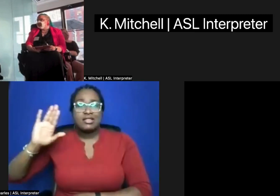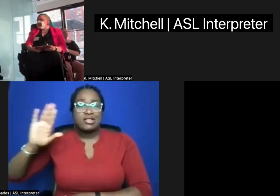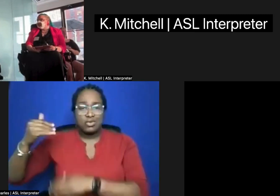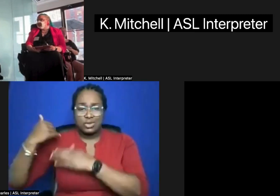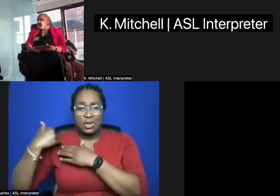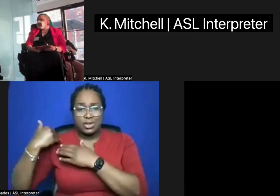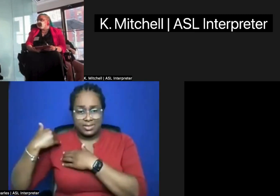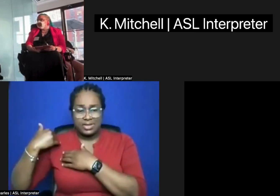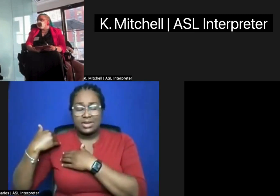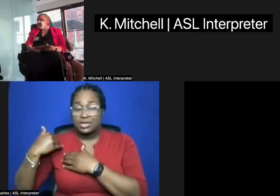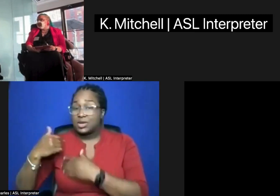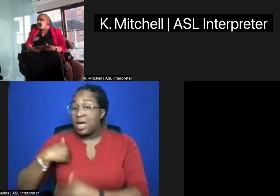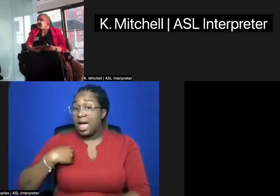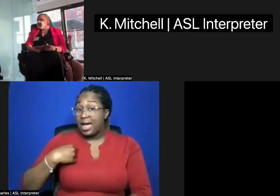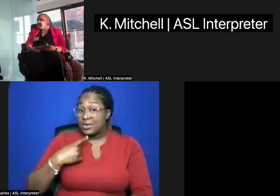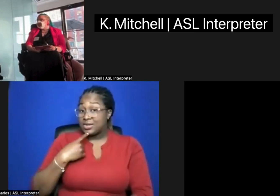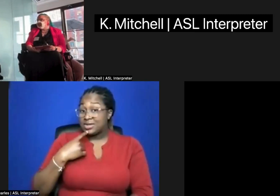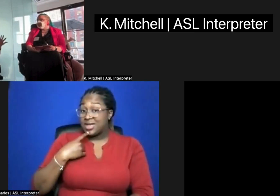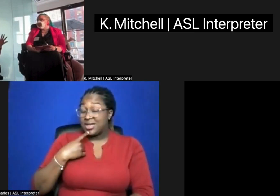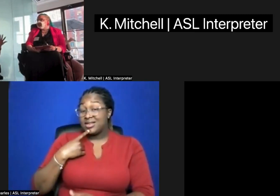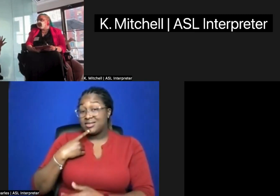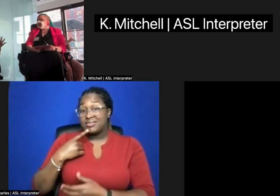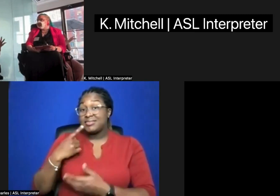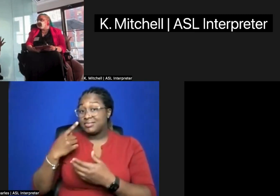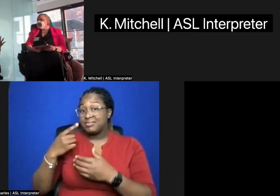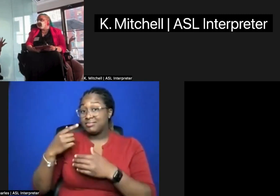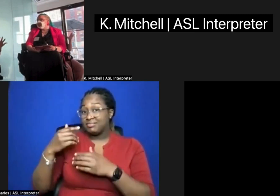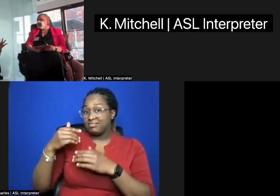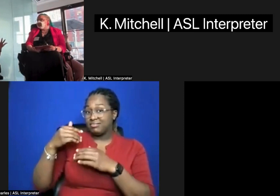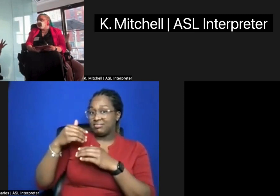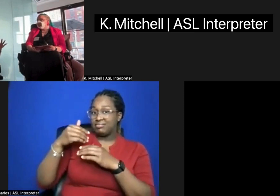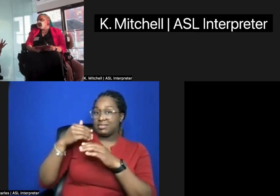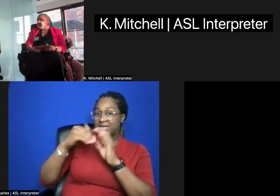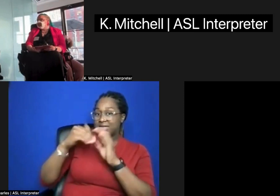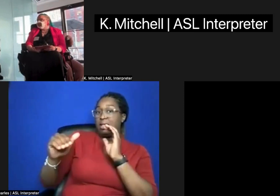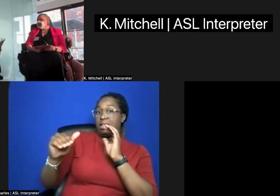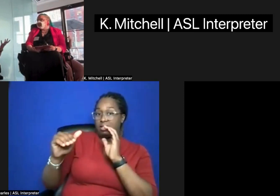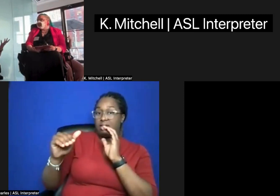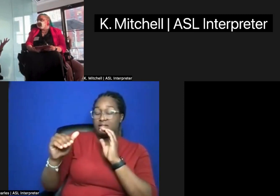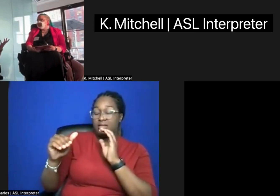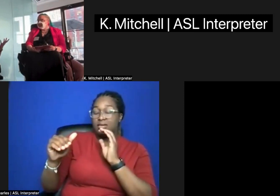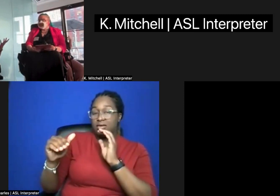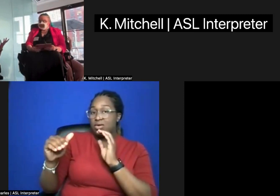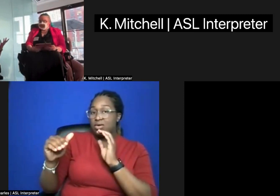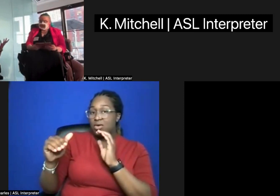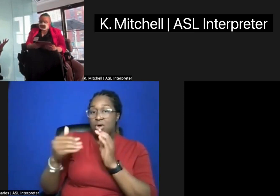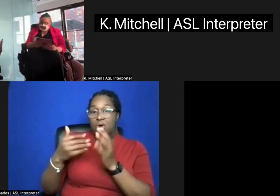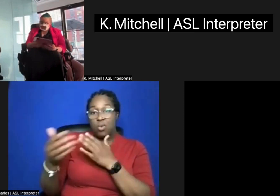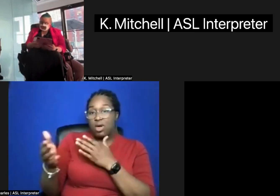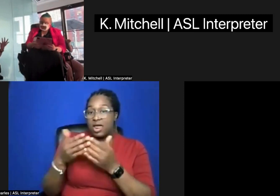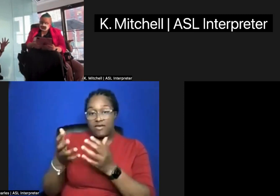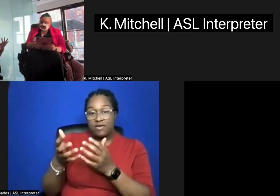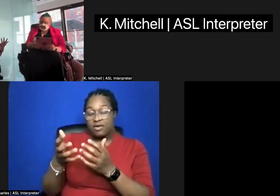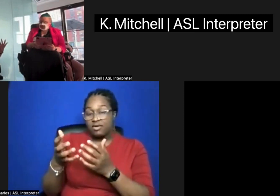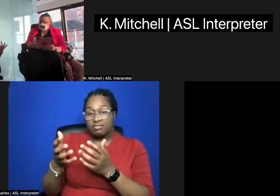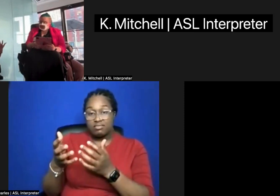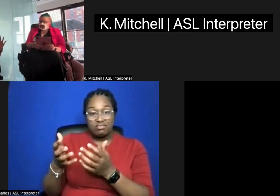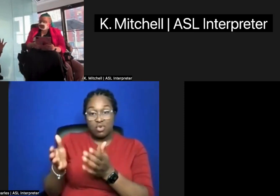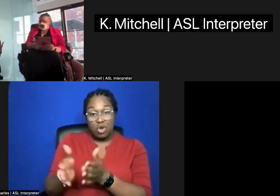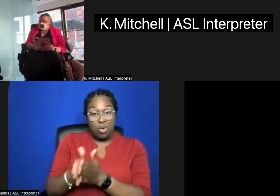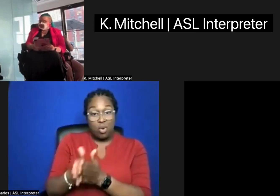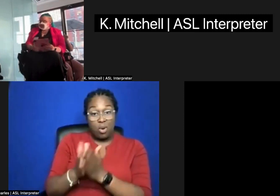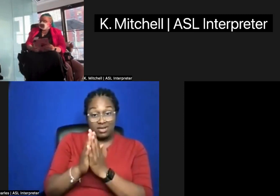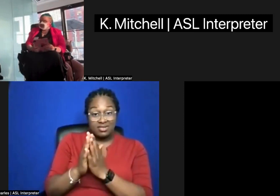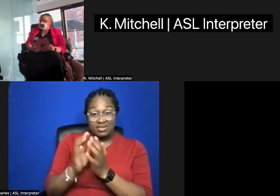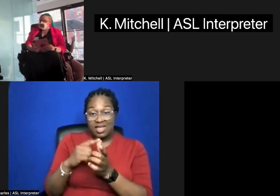sending an email and requesting whatever you need is the step that you need to take, and then you follow along with